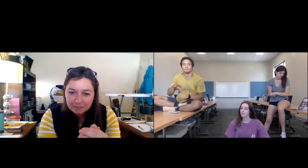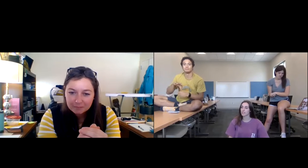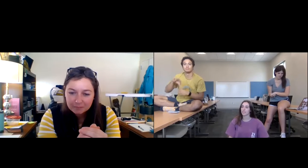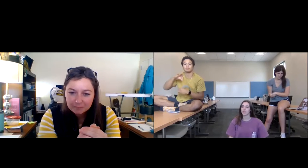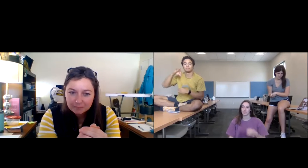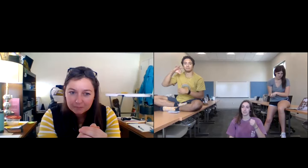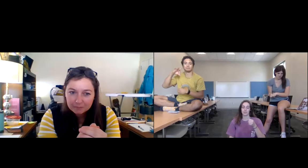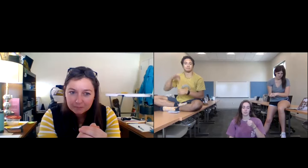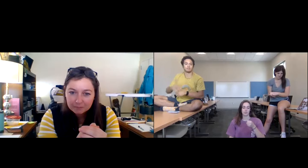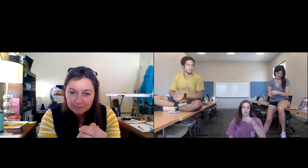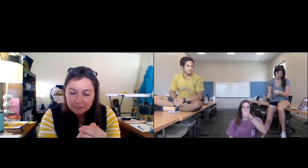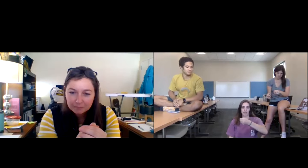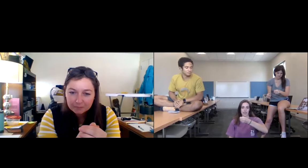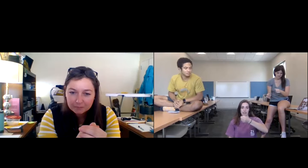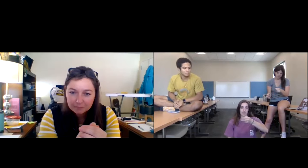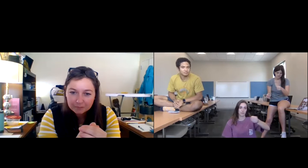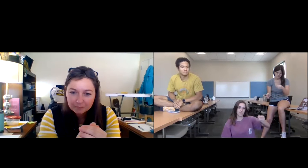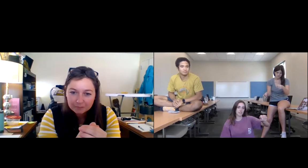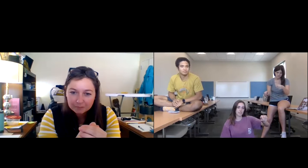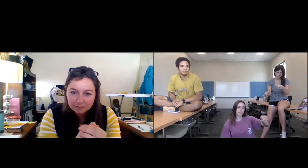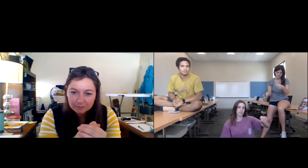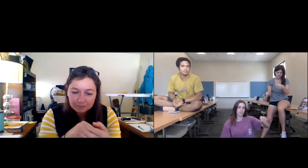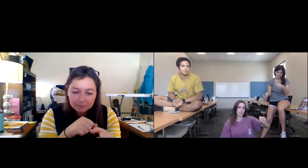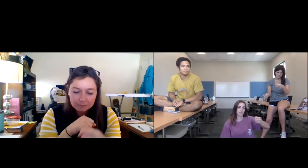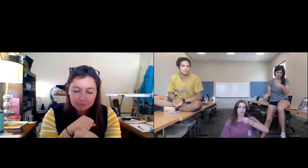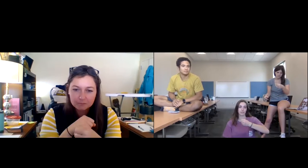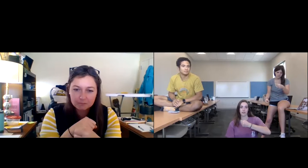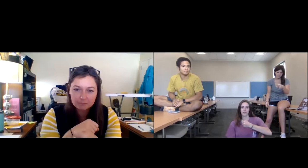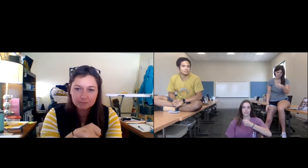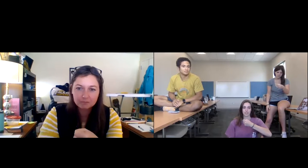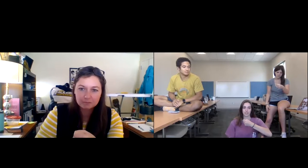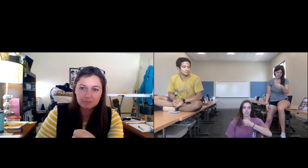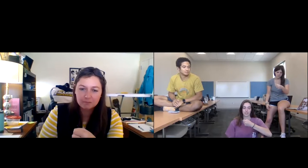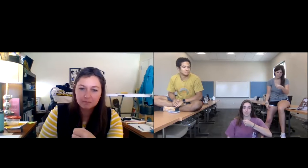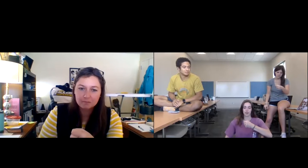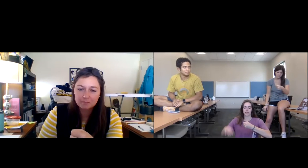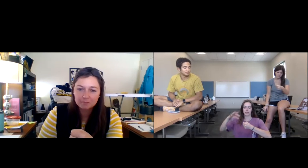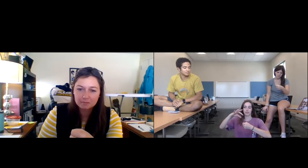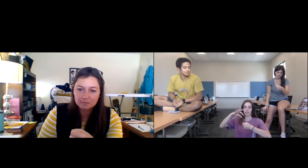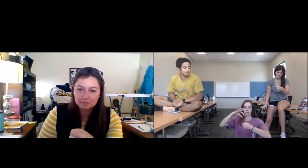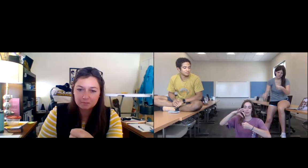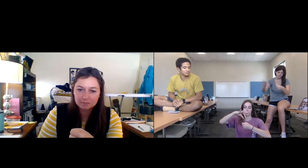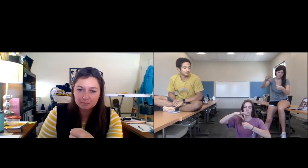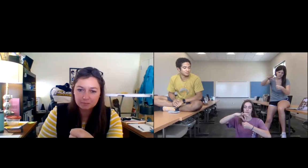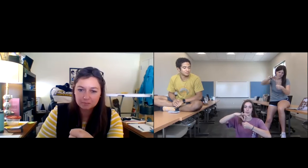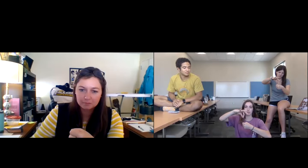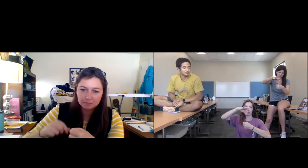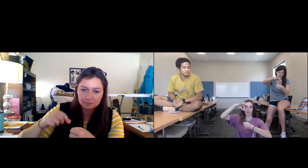Ghost. You make a fist here, almost like you're holding flowers, but then you pull